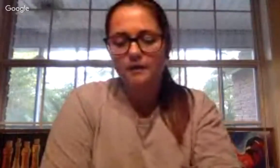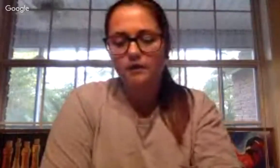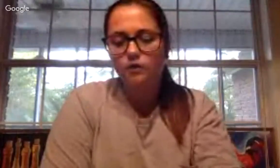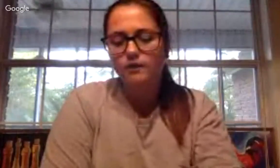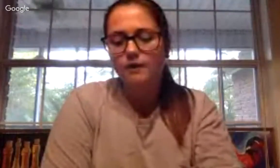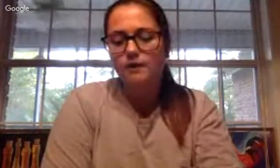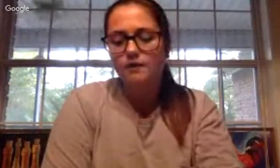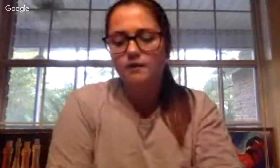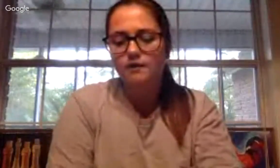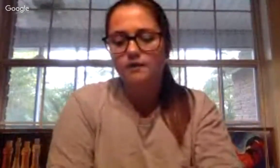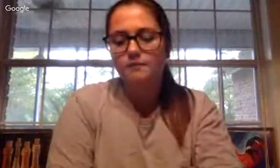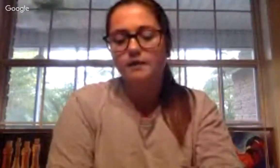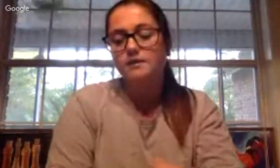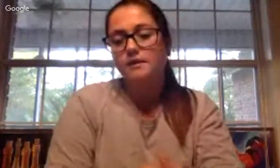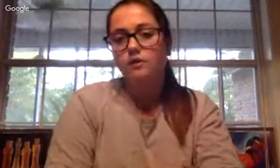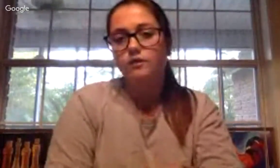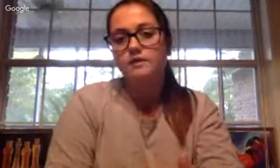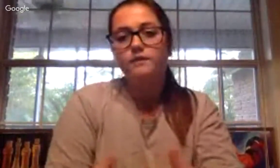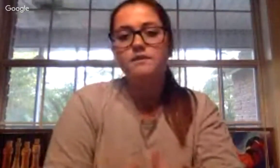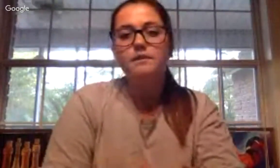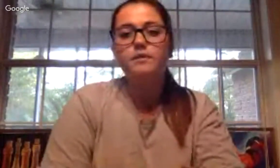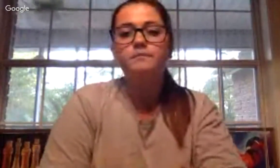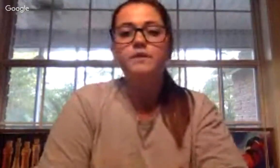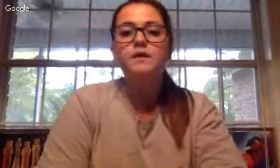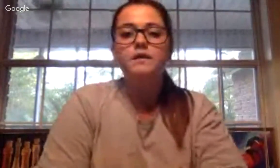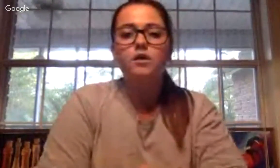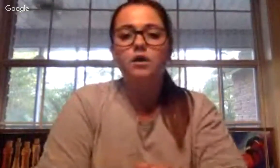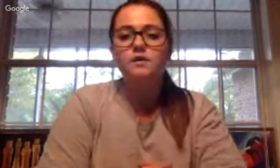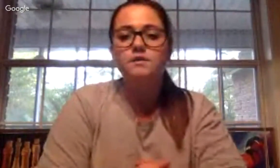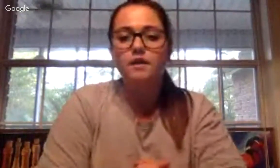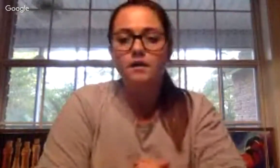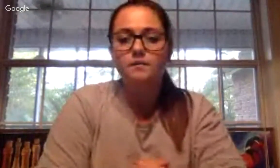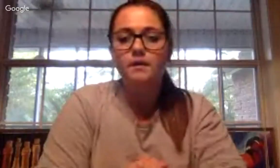the only, I'm not going to say the only deficit, but there are some